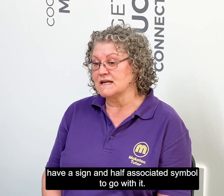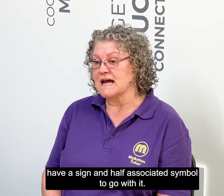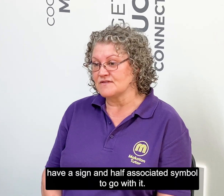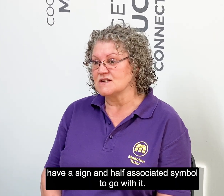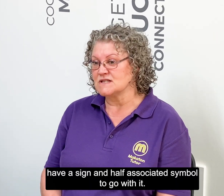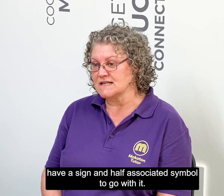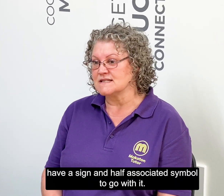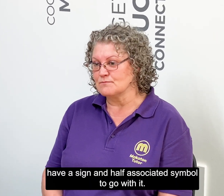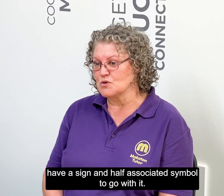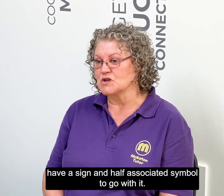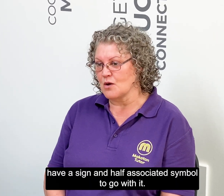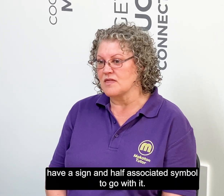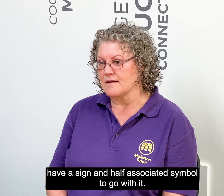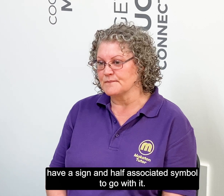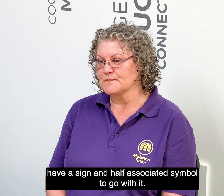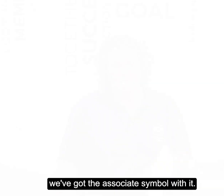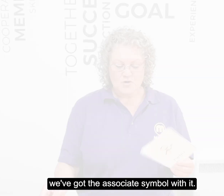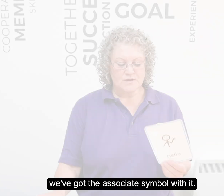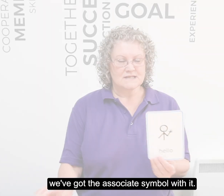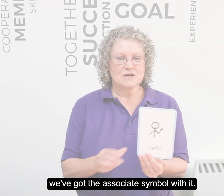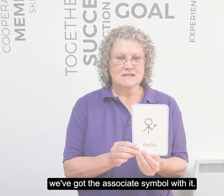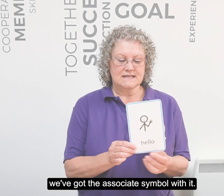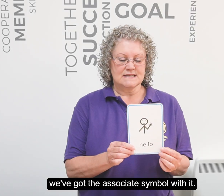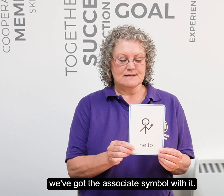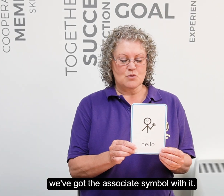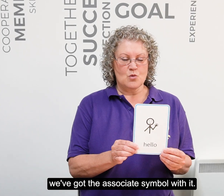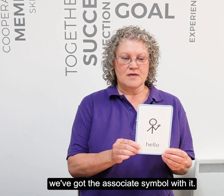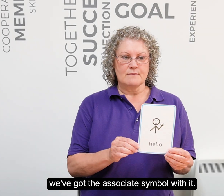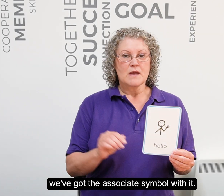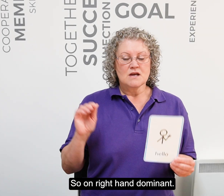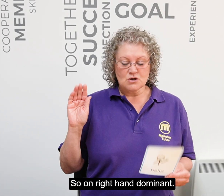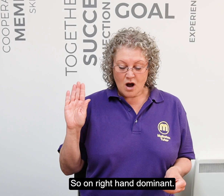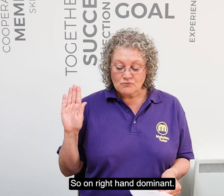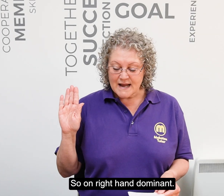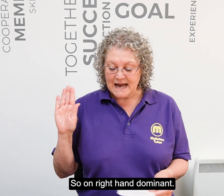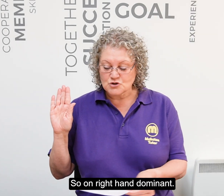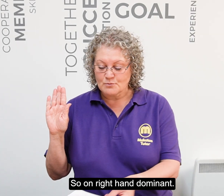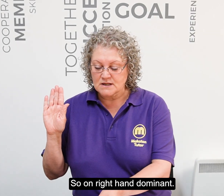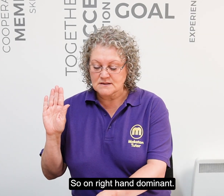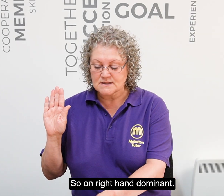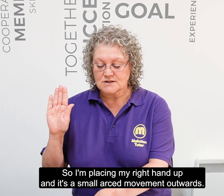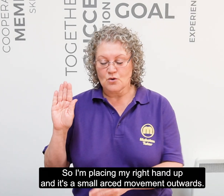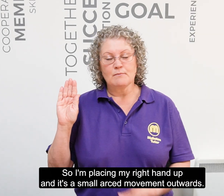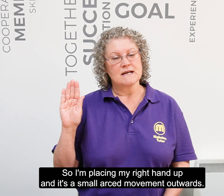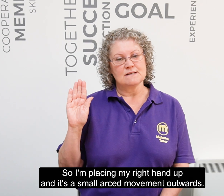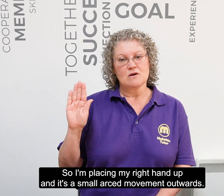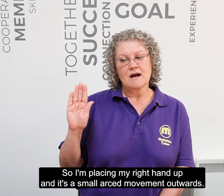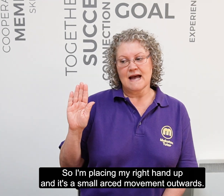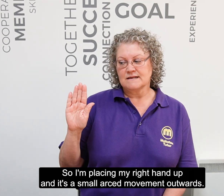and have associated symbol to go with it. And we've got the associated symbol with it. So I'm right hand dominant, so I'm placing my right hand